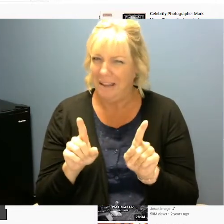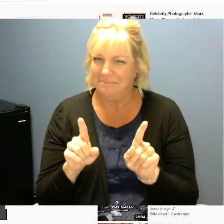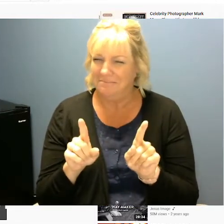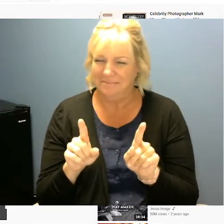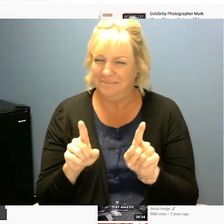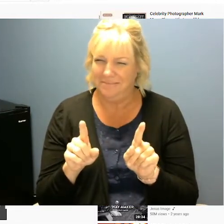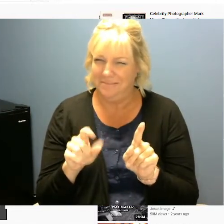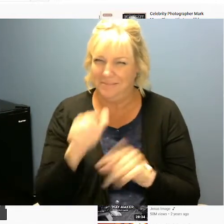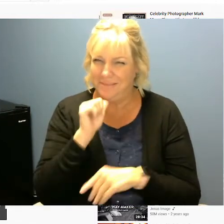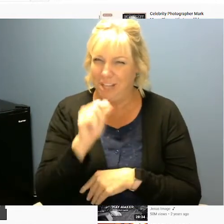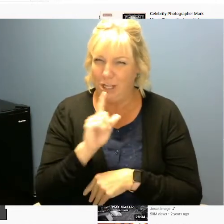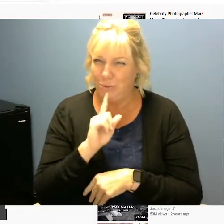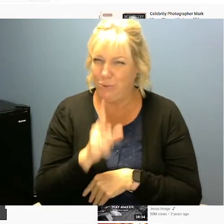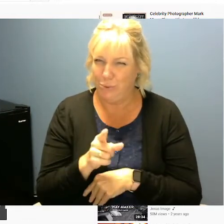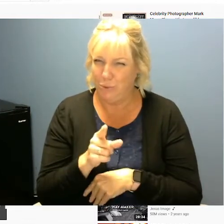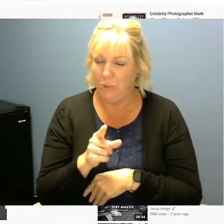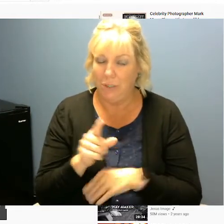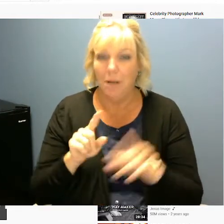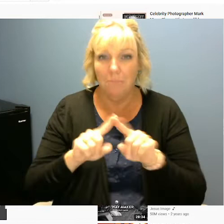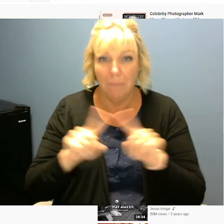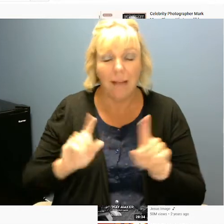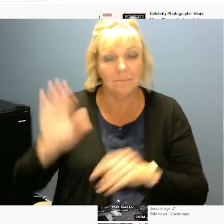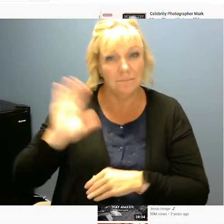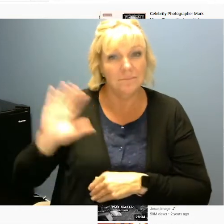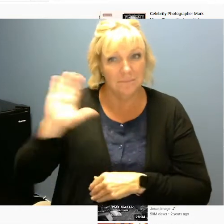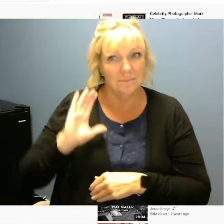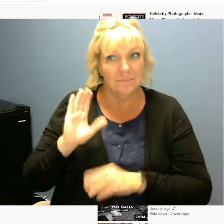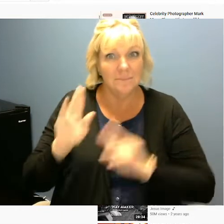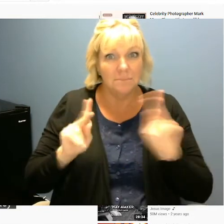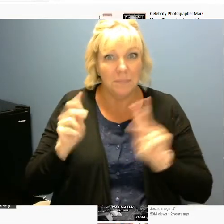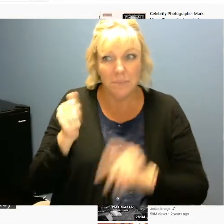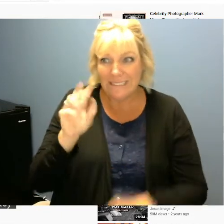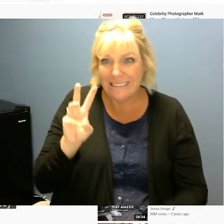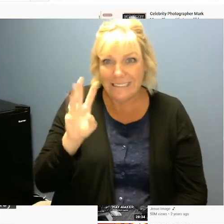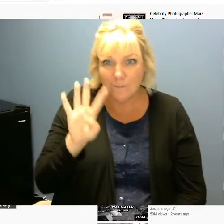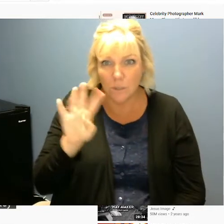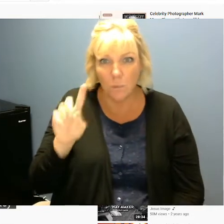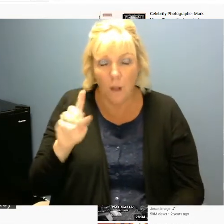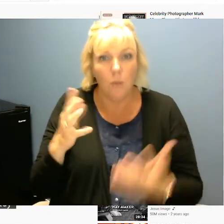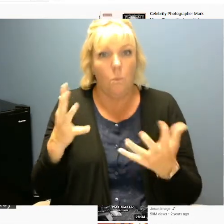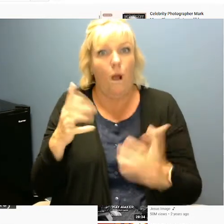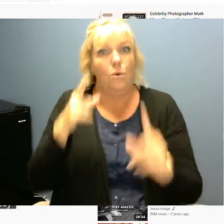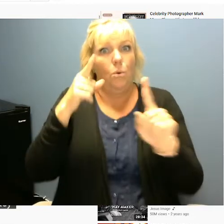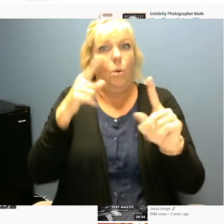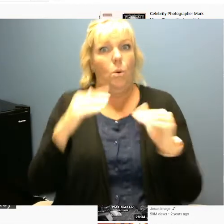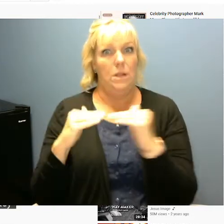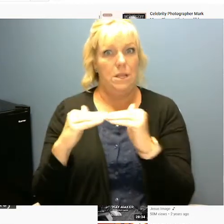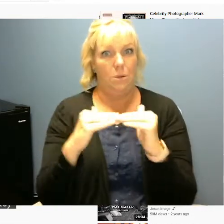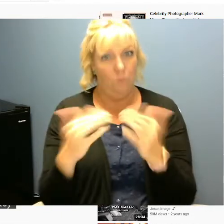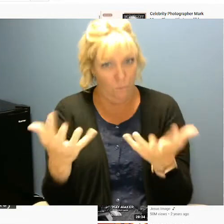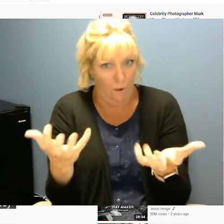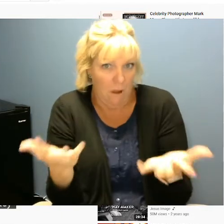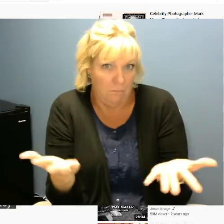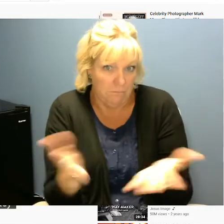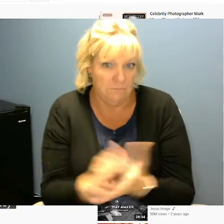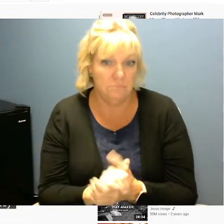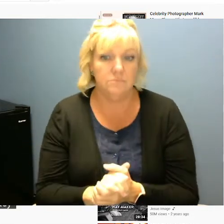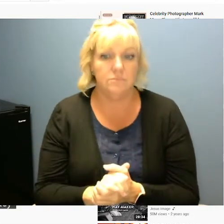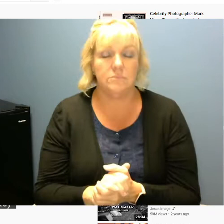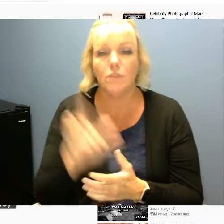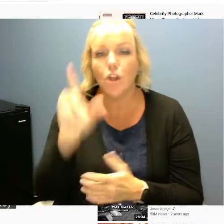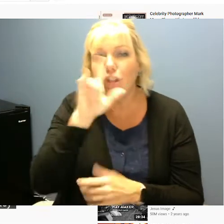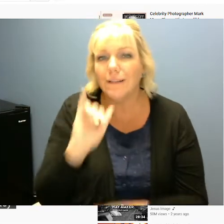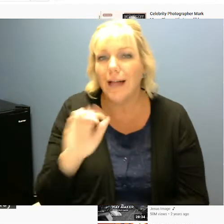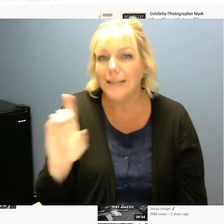kind of forward-thinking thing for 1641. And then some other examples of that democracy in